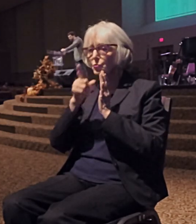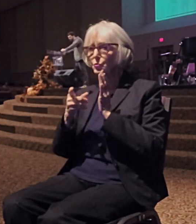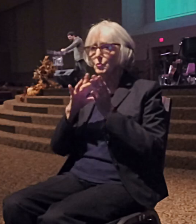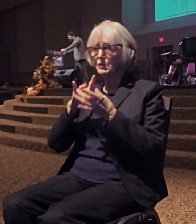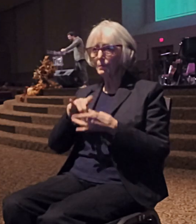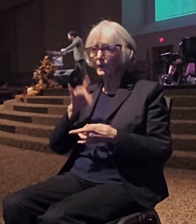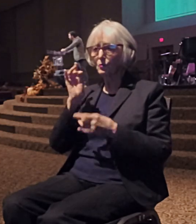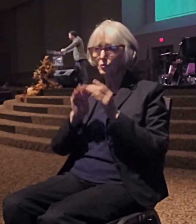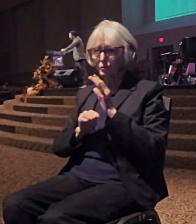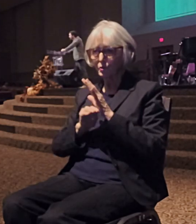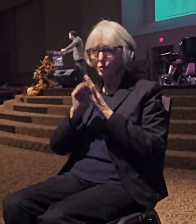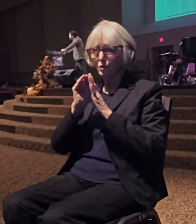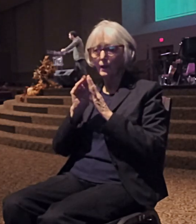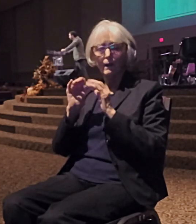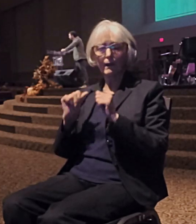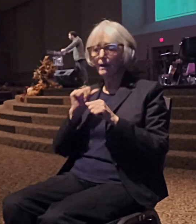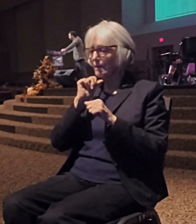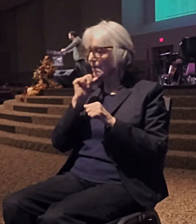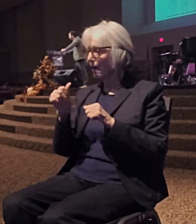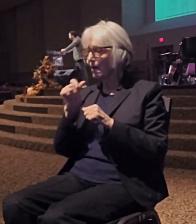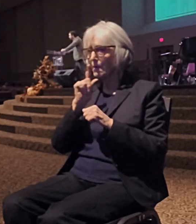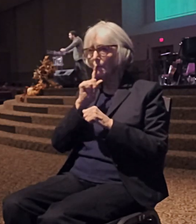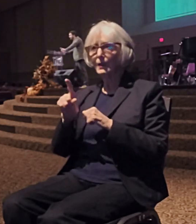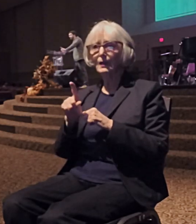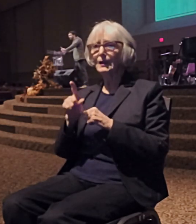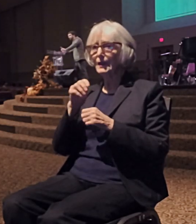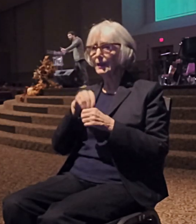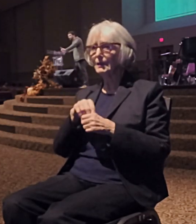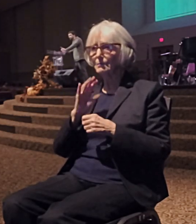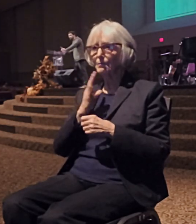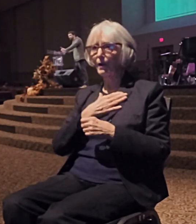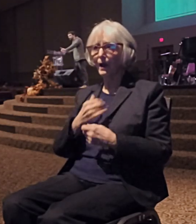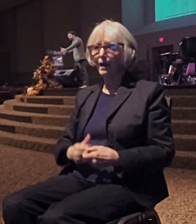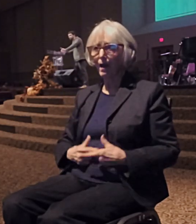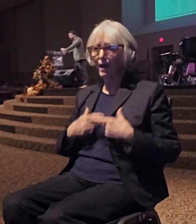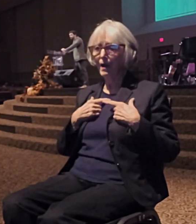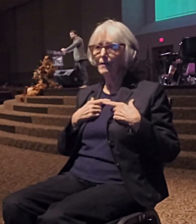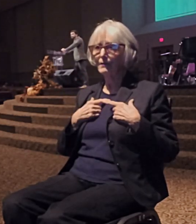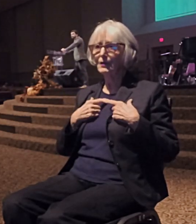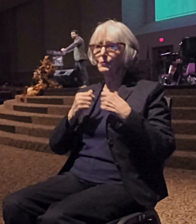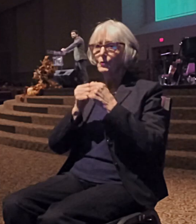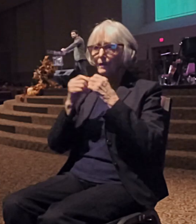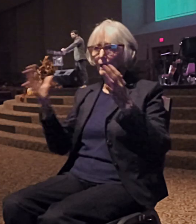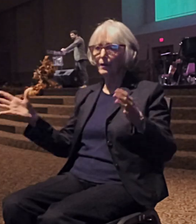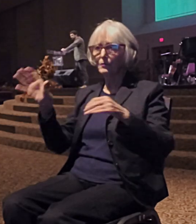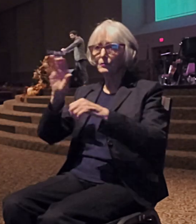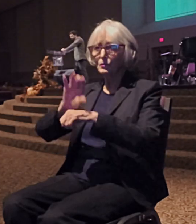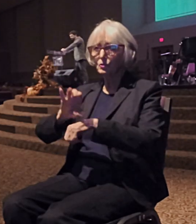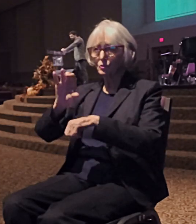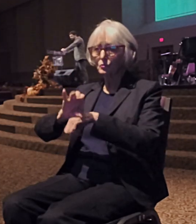spiritual maturity cannot be found in your life or mine apart from the local church.